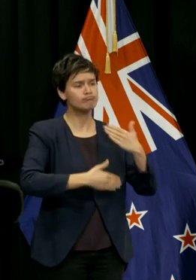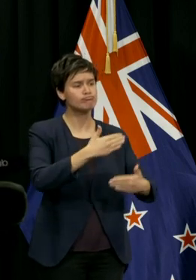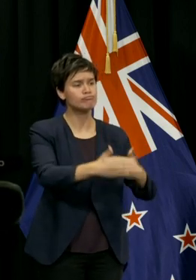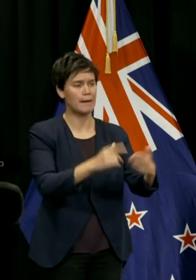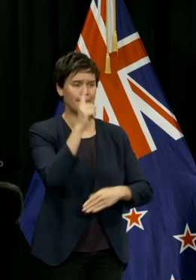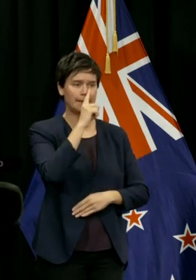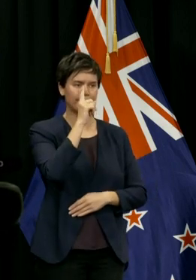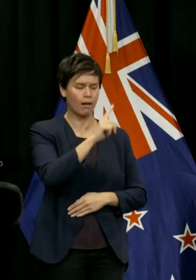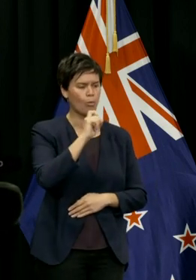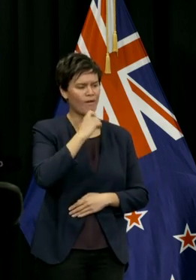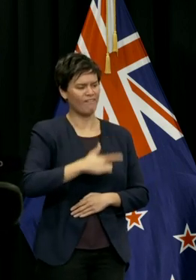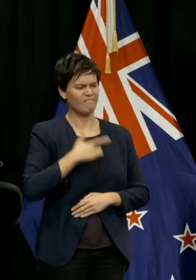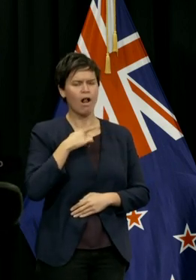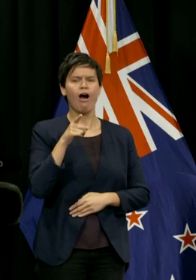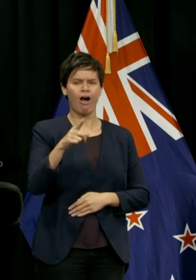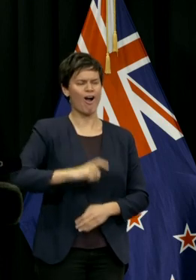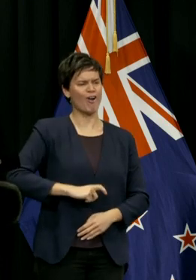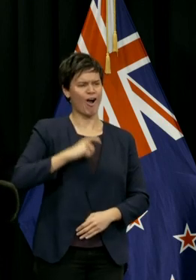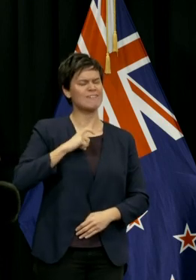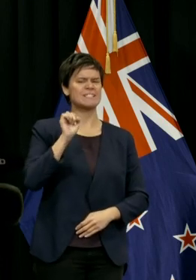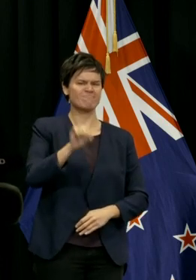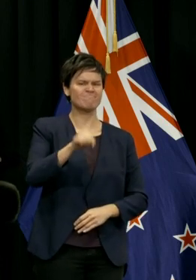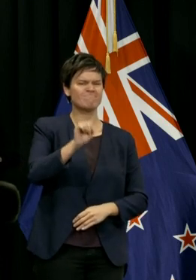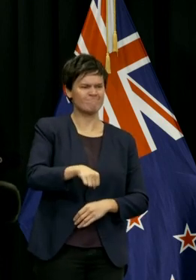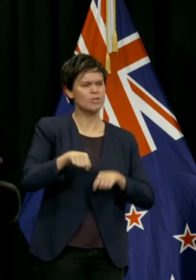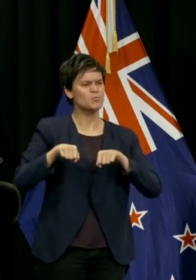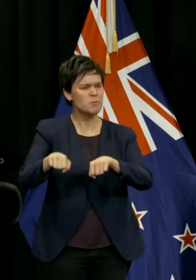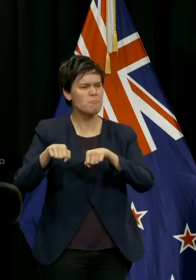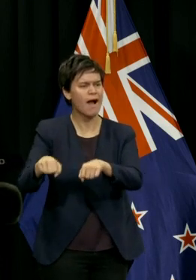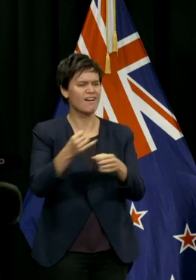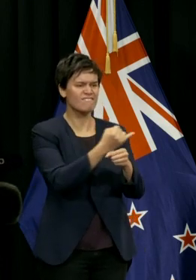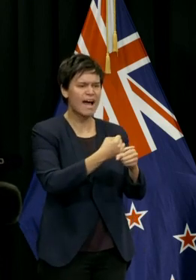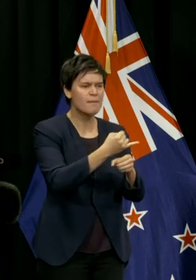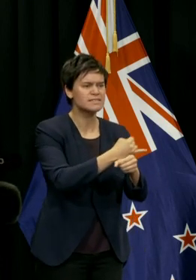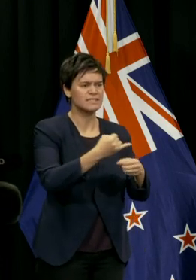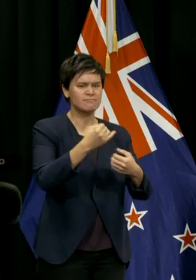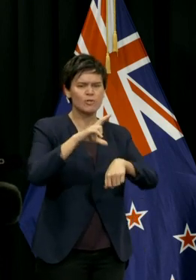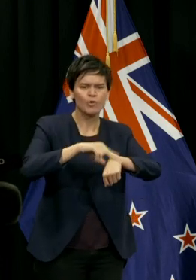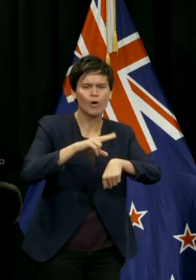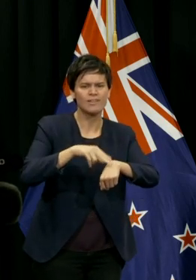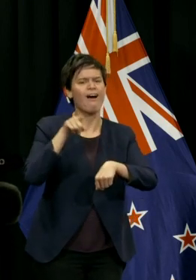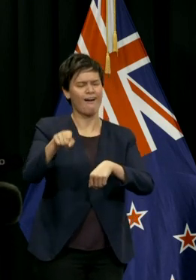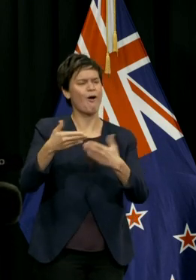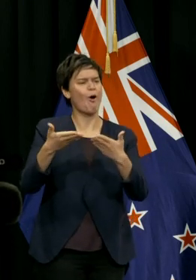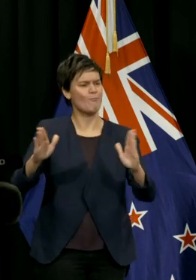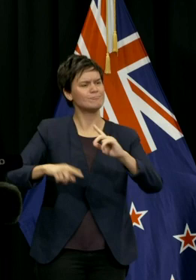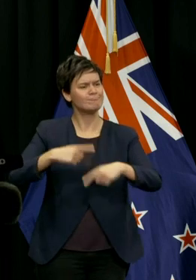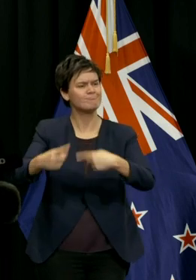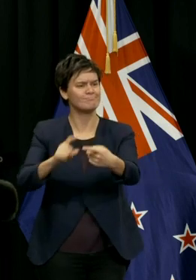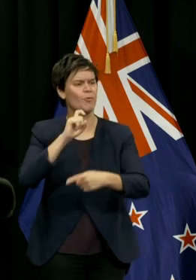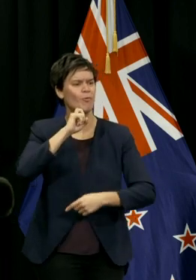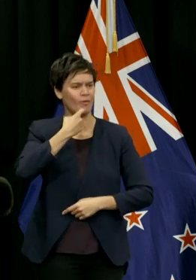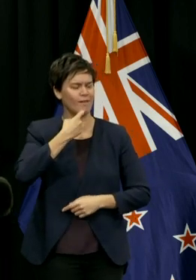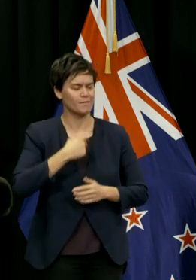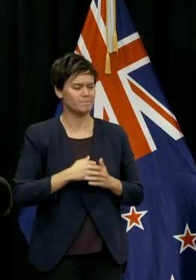confidence that those essential services will remain available to them and that people's behaviour will change as a result. This is